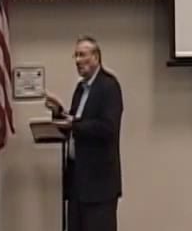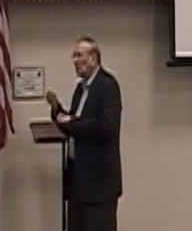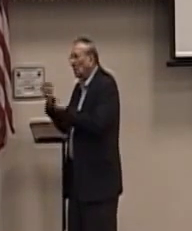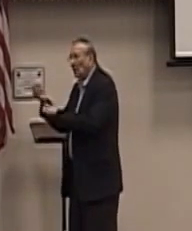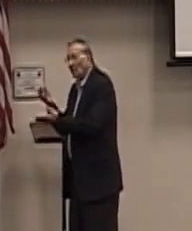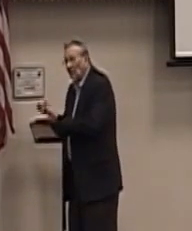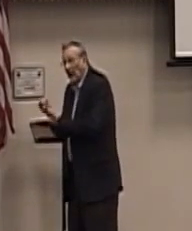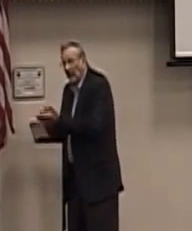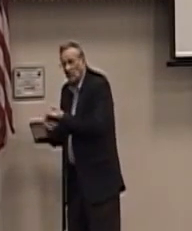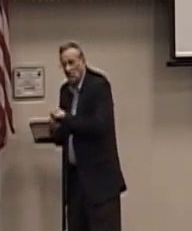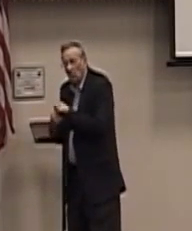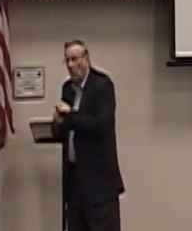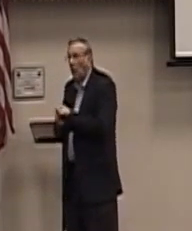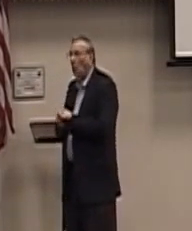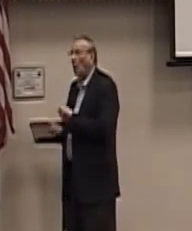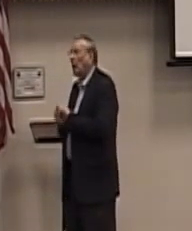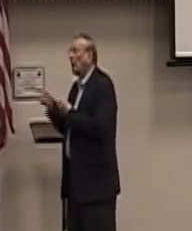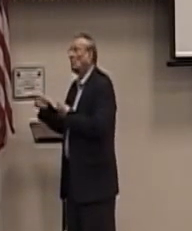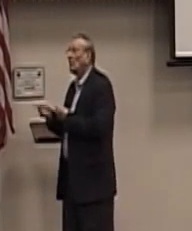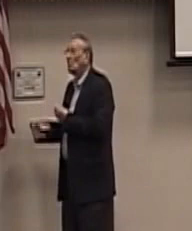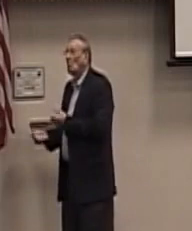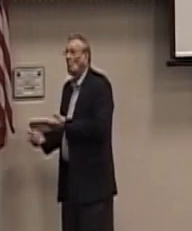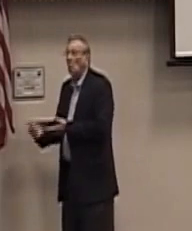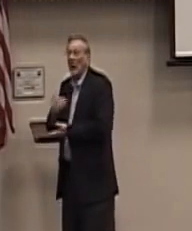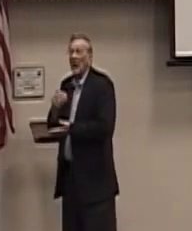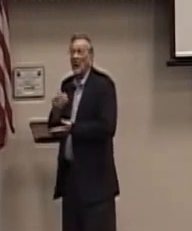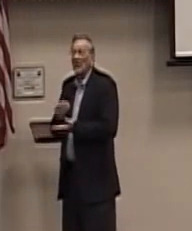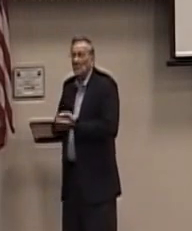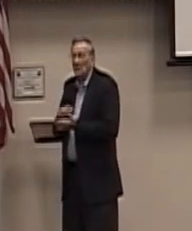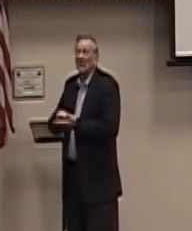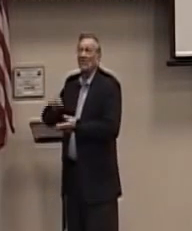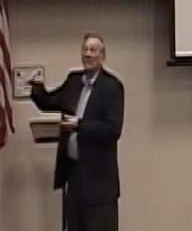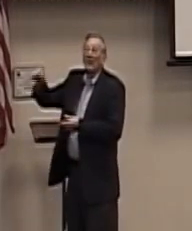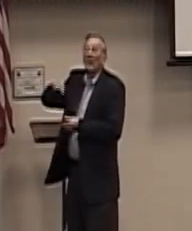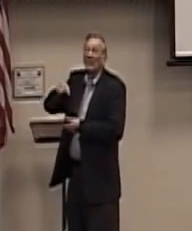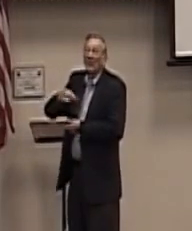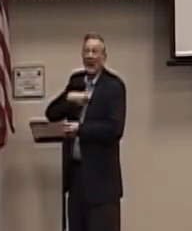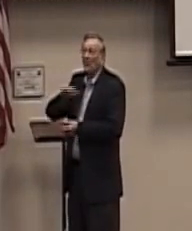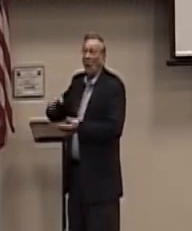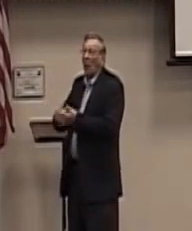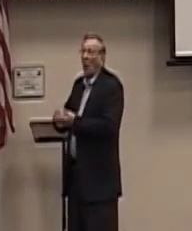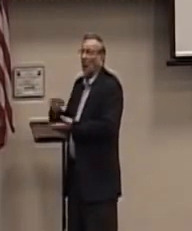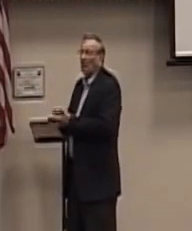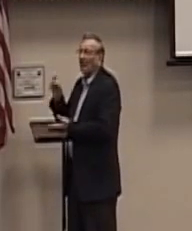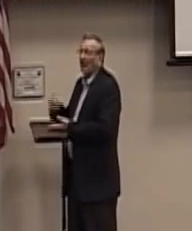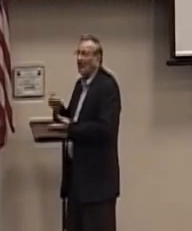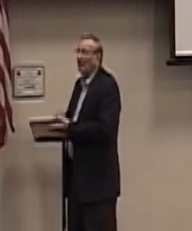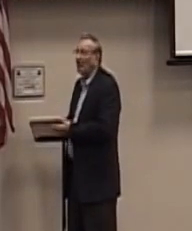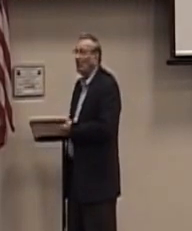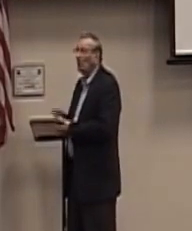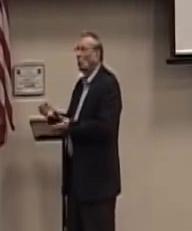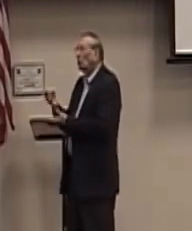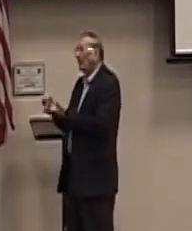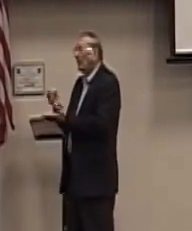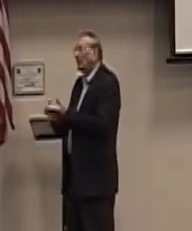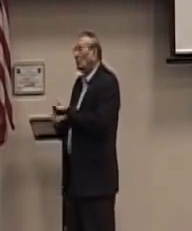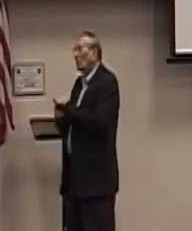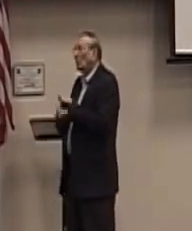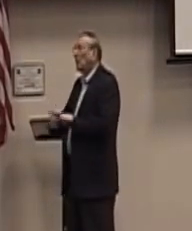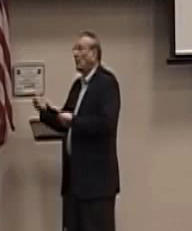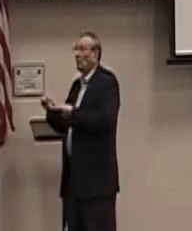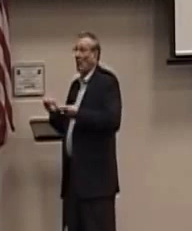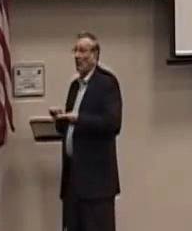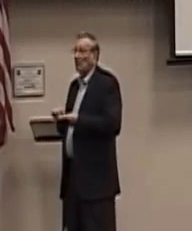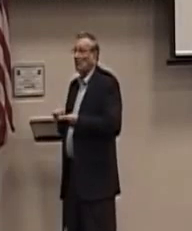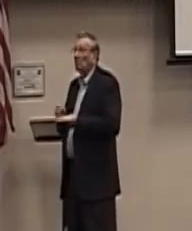financial support, but we want to help them raise and find other supporters so that they have all that they need. And those financial supporters from other